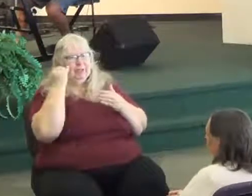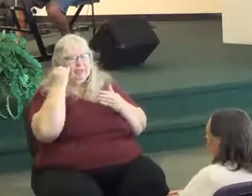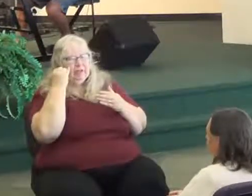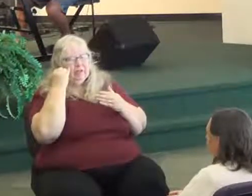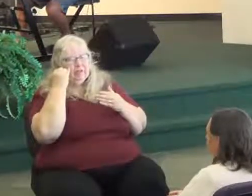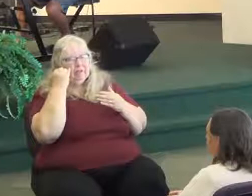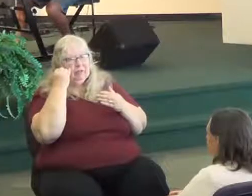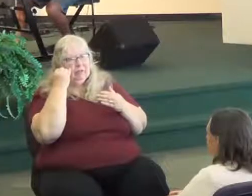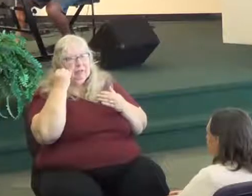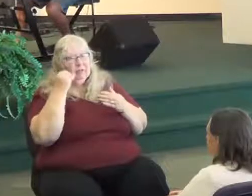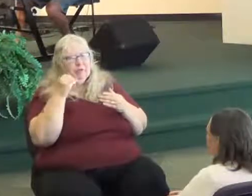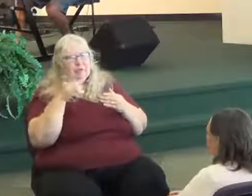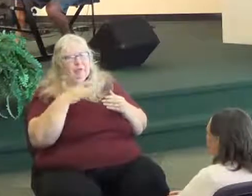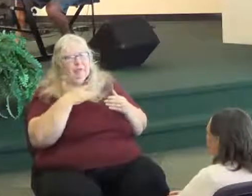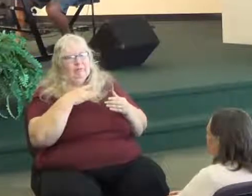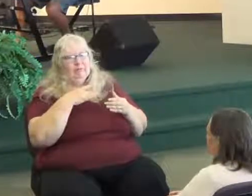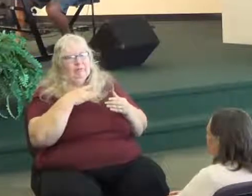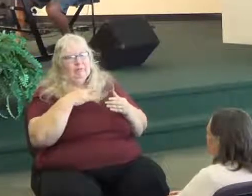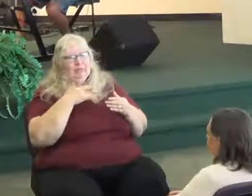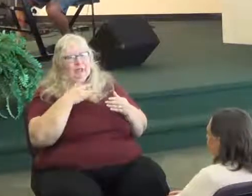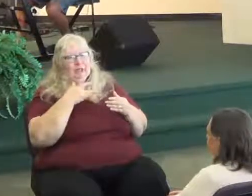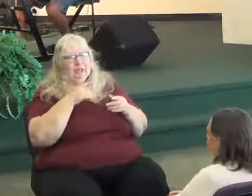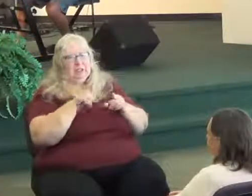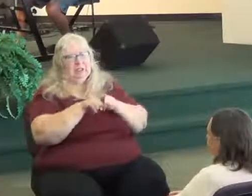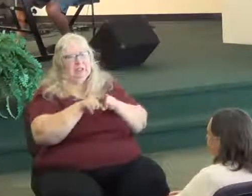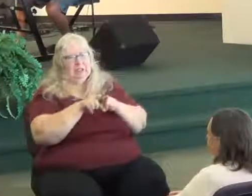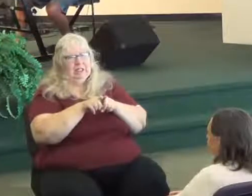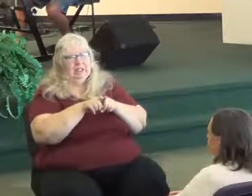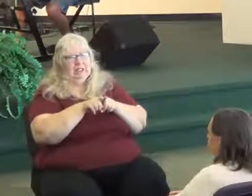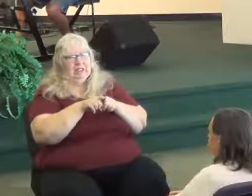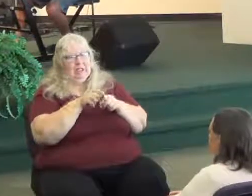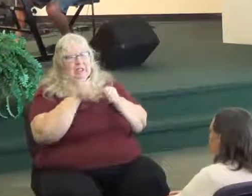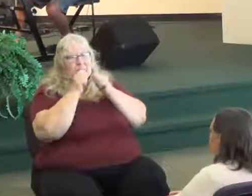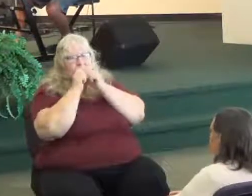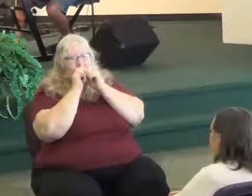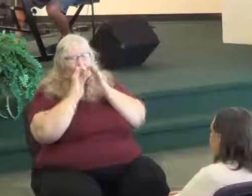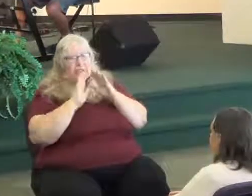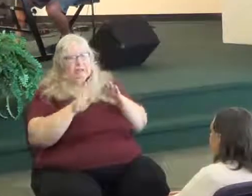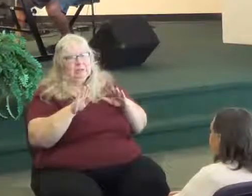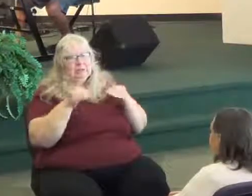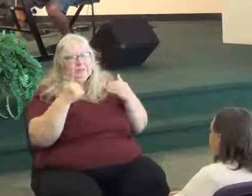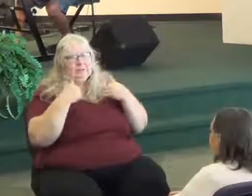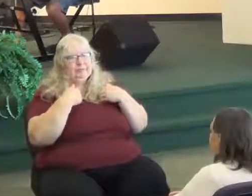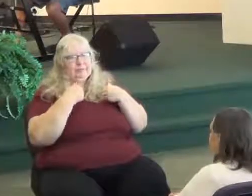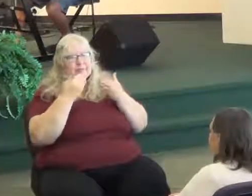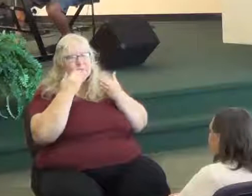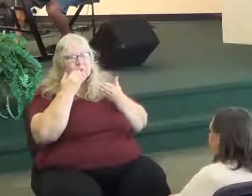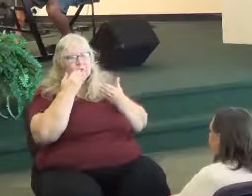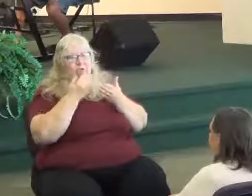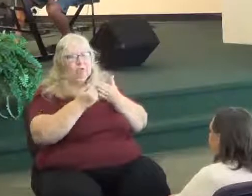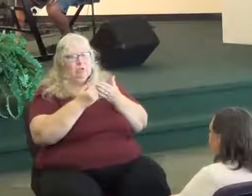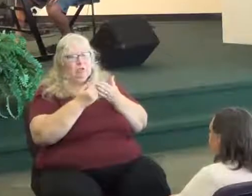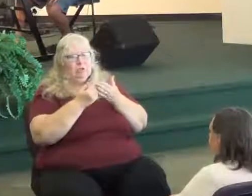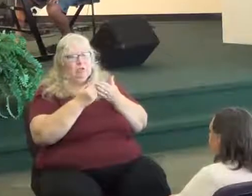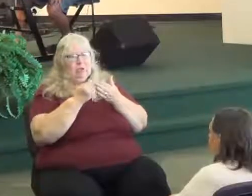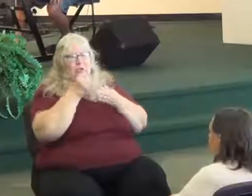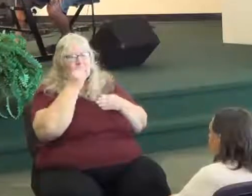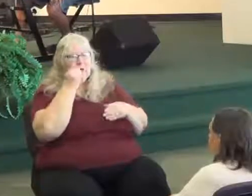you feel like blessing, bless a little Everly. And she's got a good home. They've got everything they need.